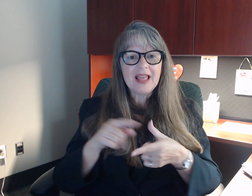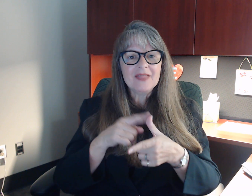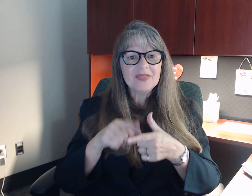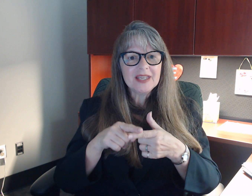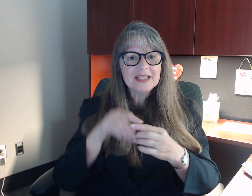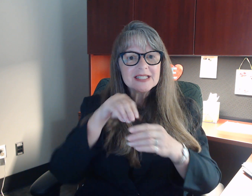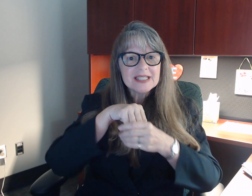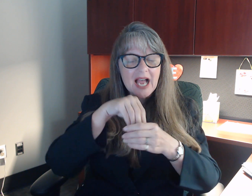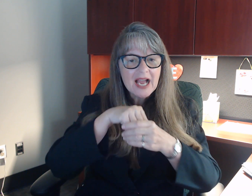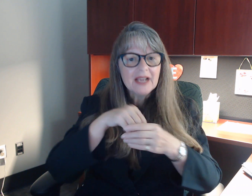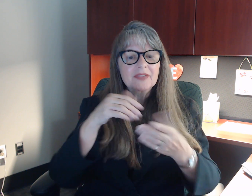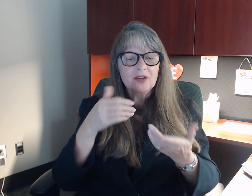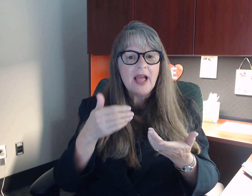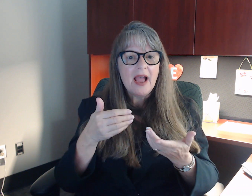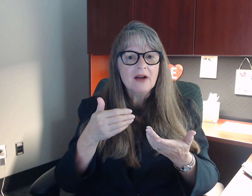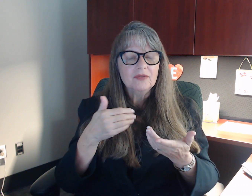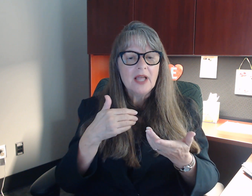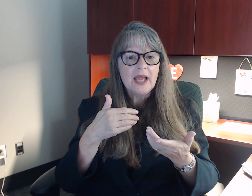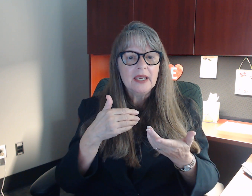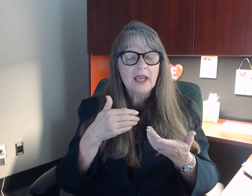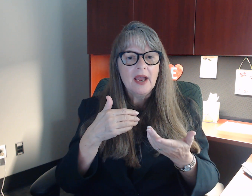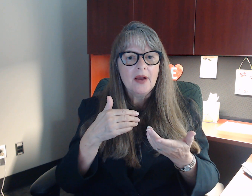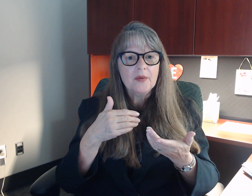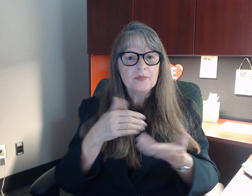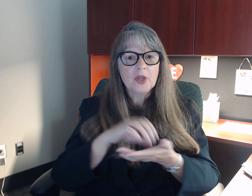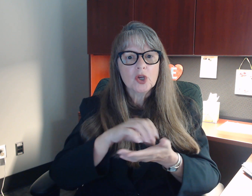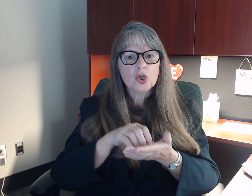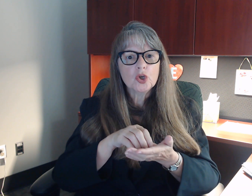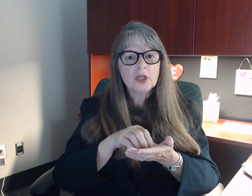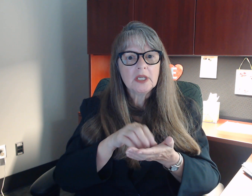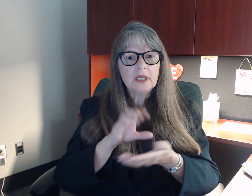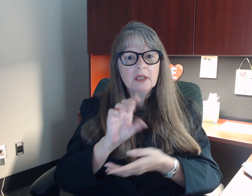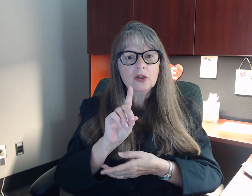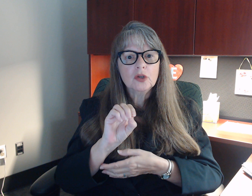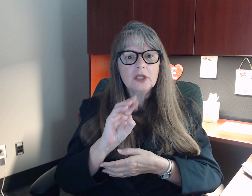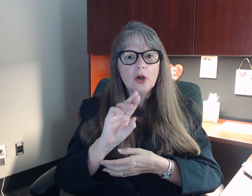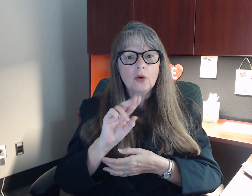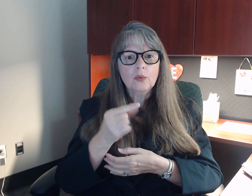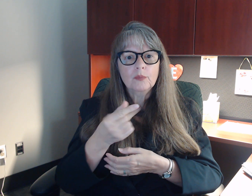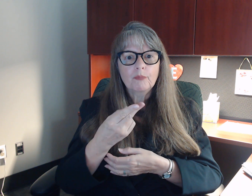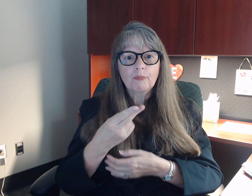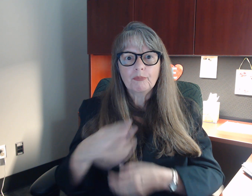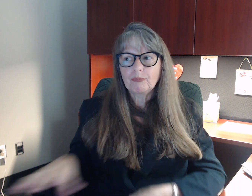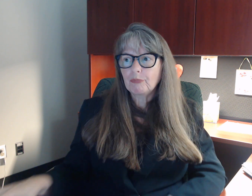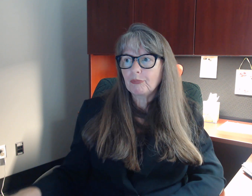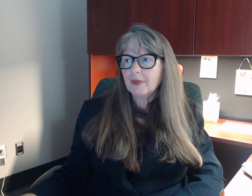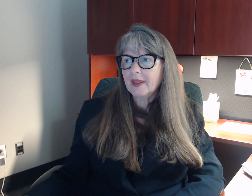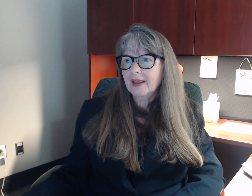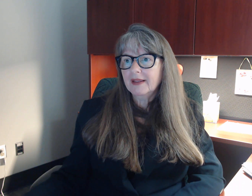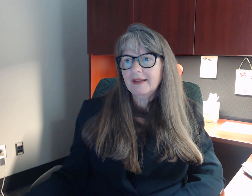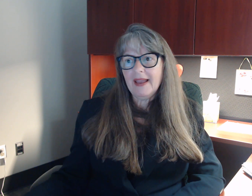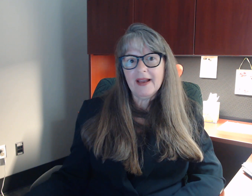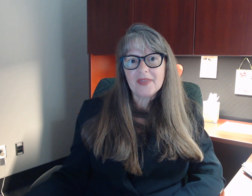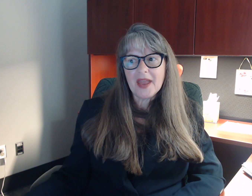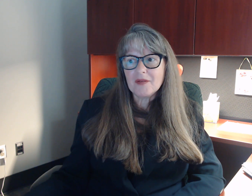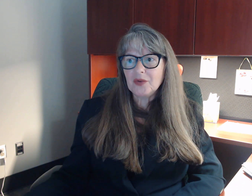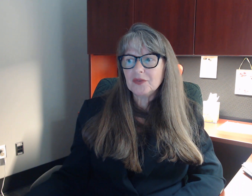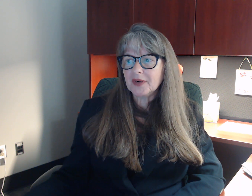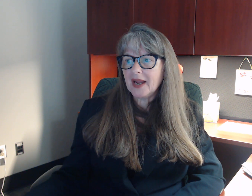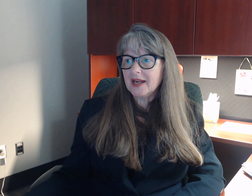then inside they'll have like cookie dough. Yeah, they have all different